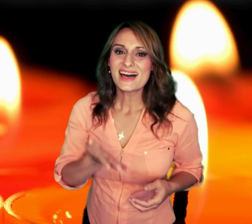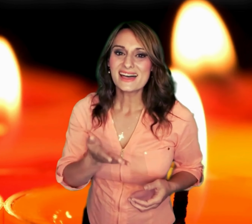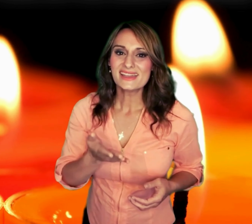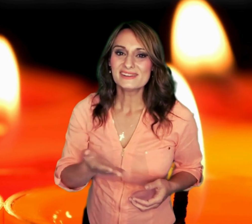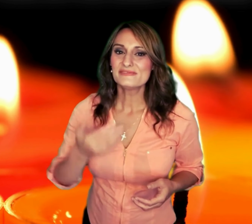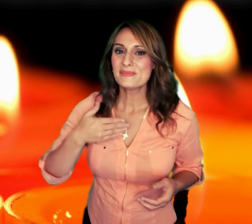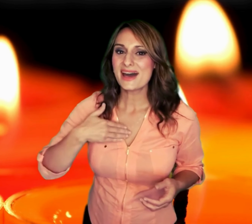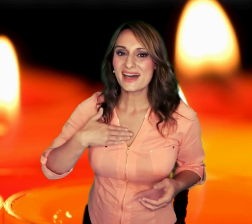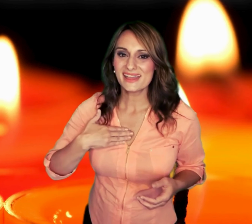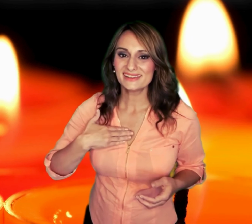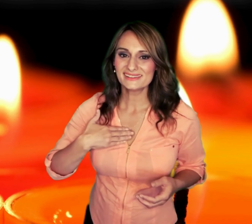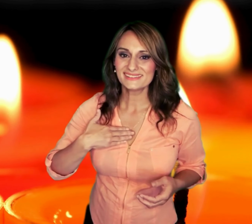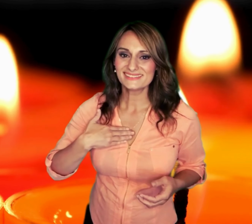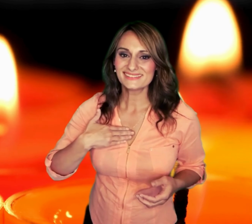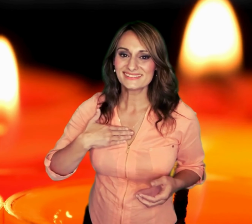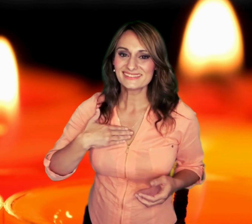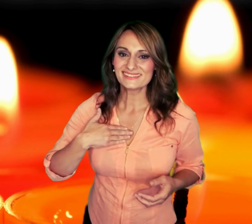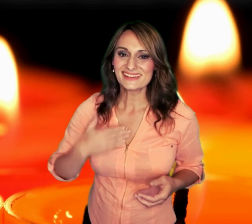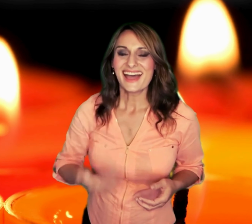little light of mine,